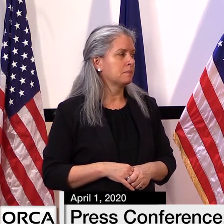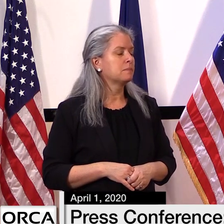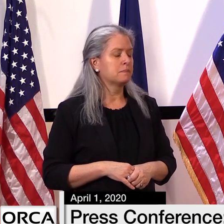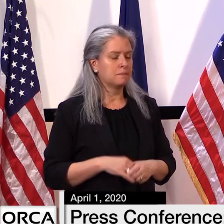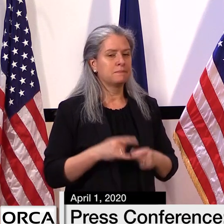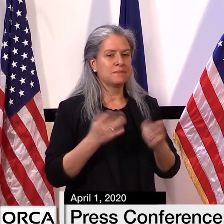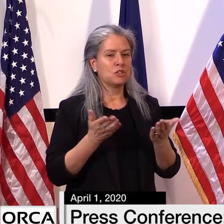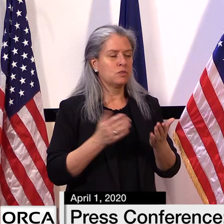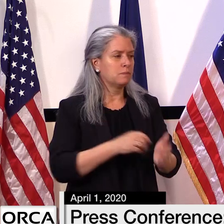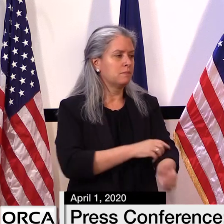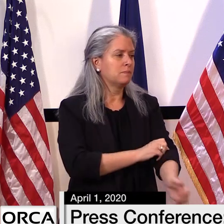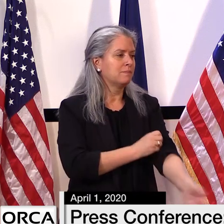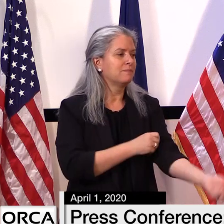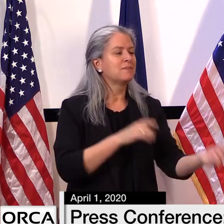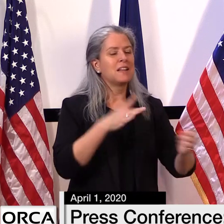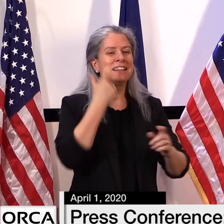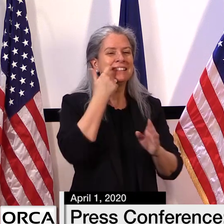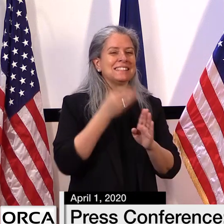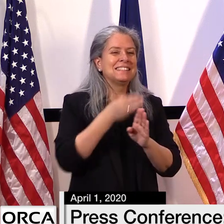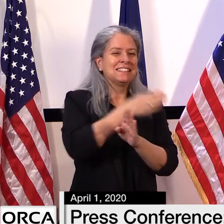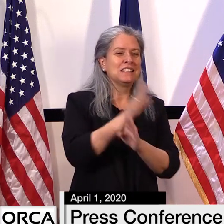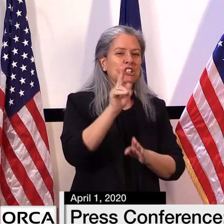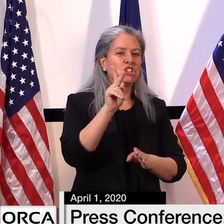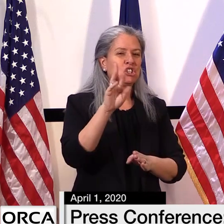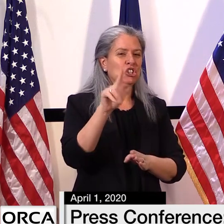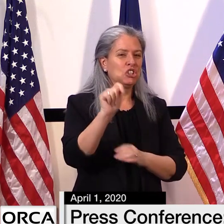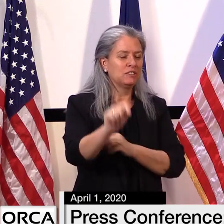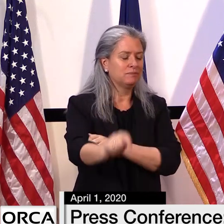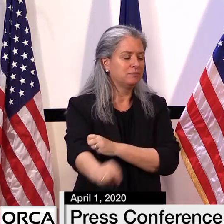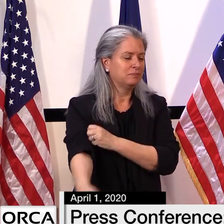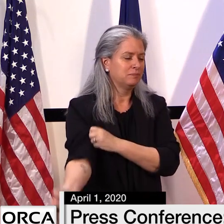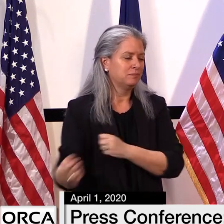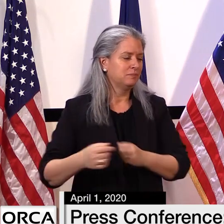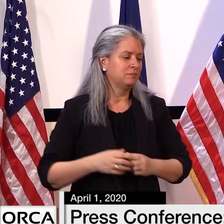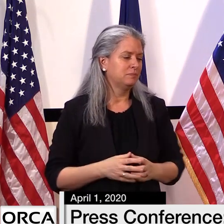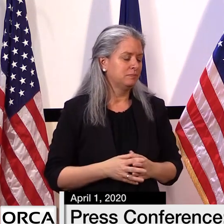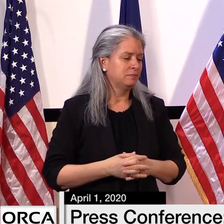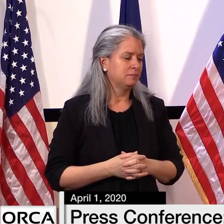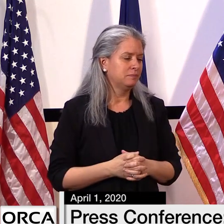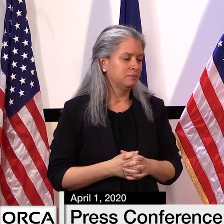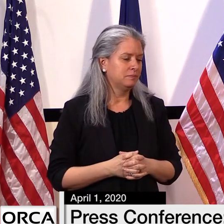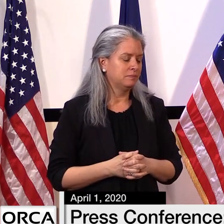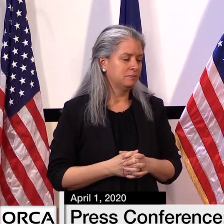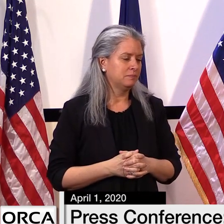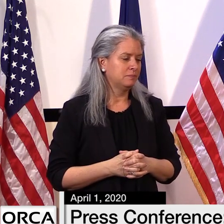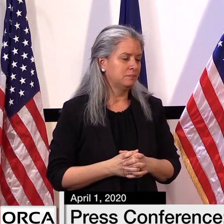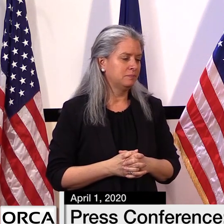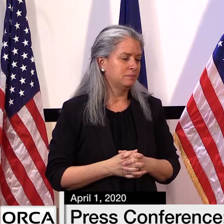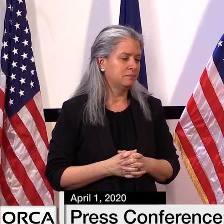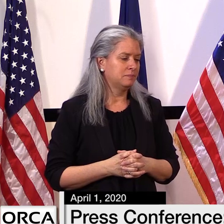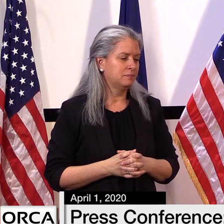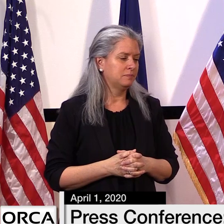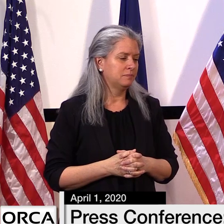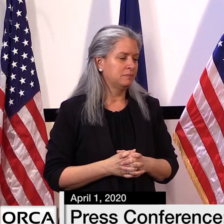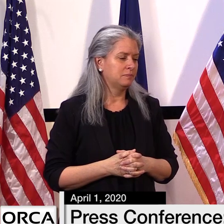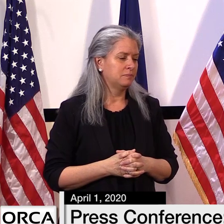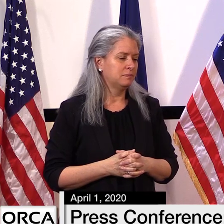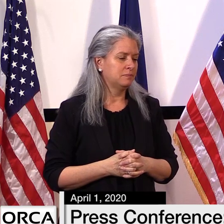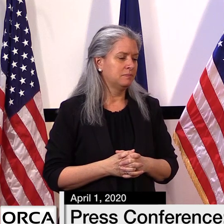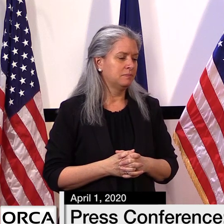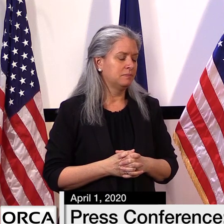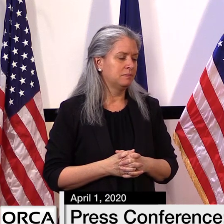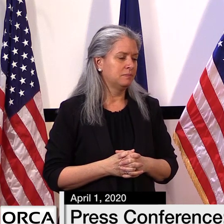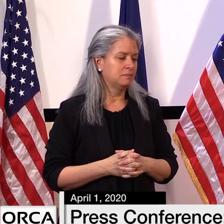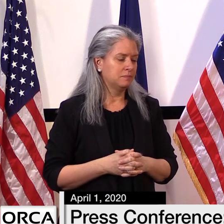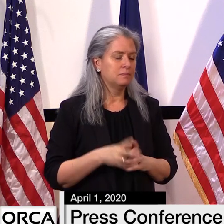Kurt, right here. All right, go ahead, Kurt. Okay. Governor, can someone talk